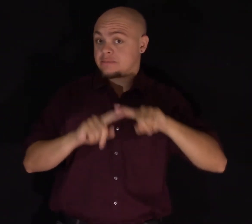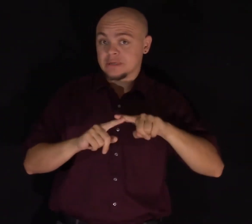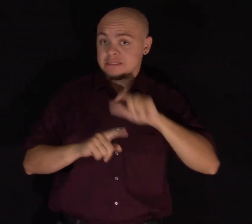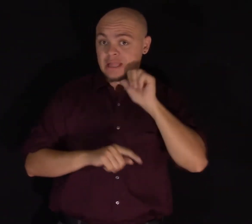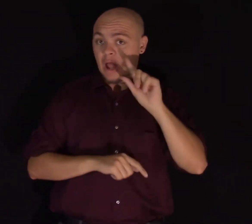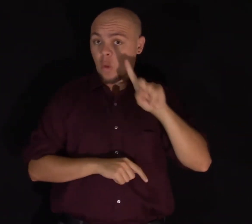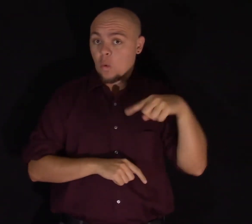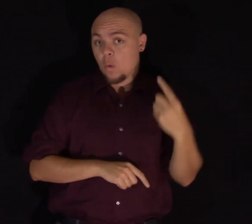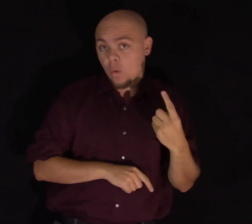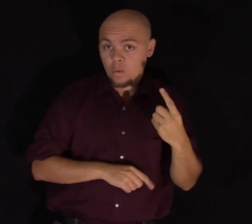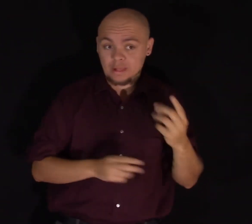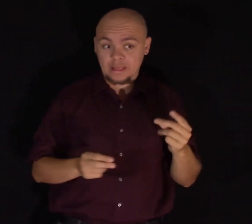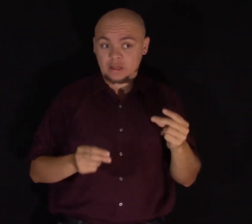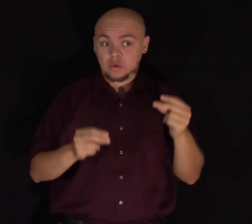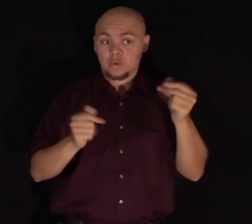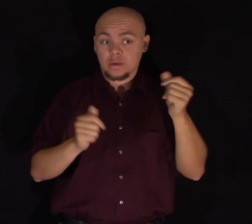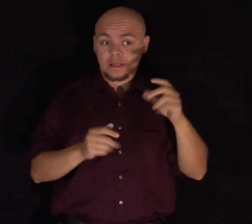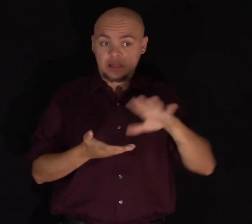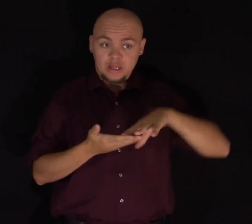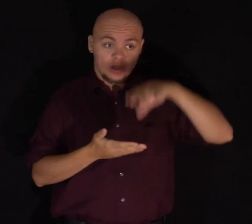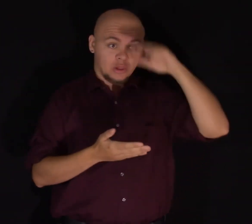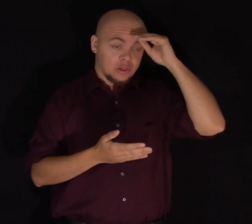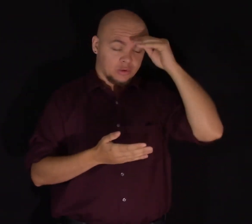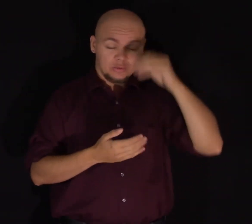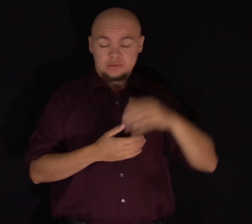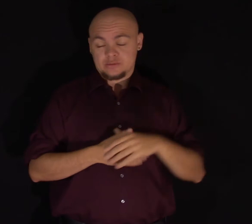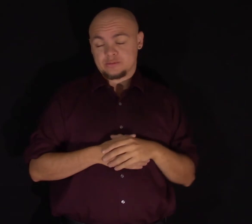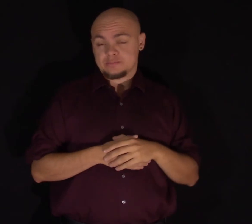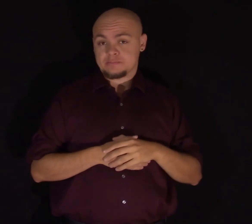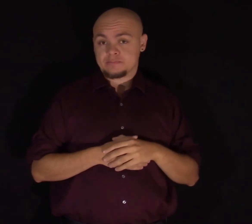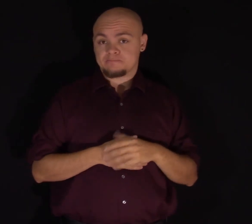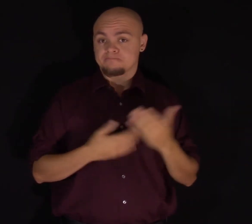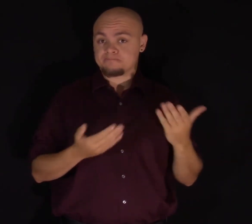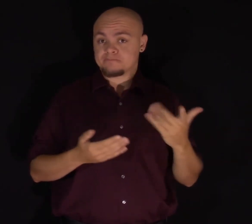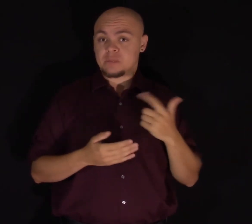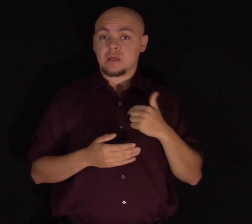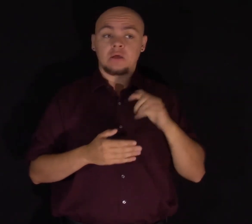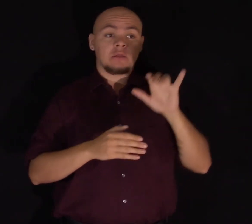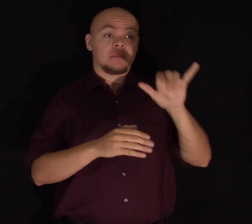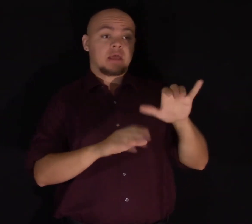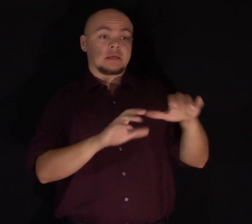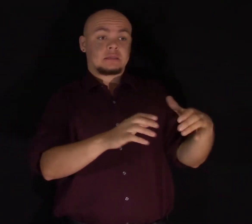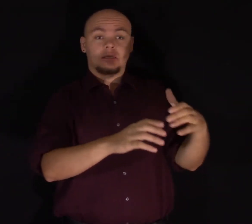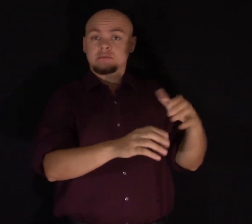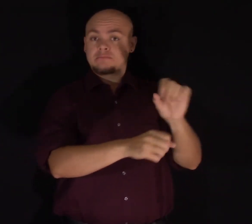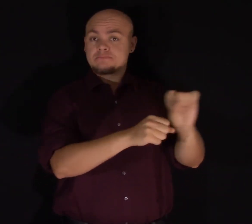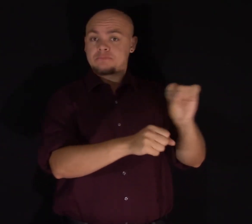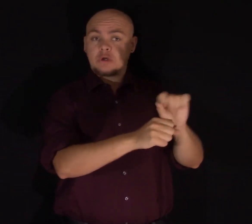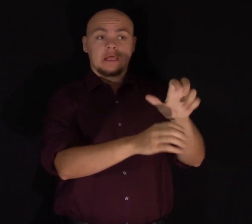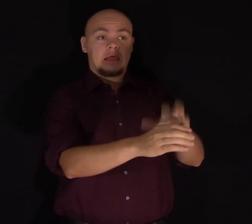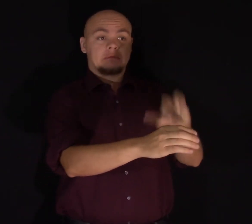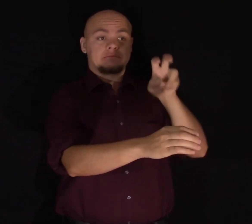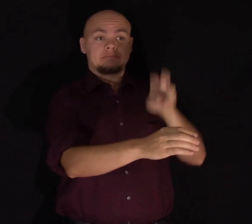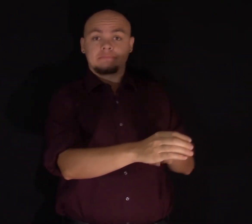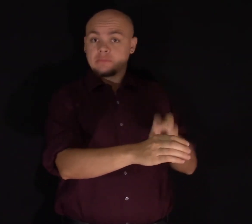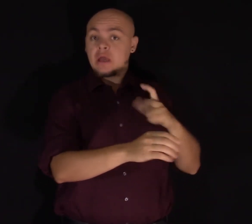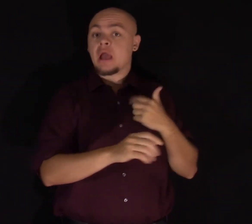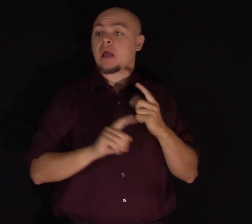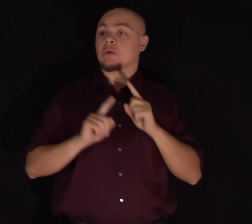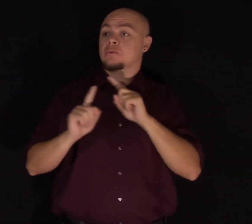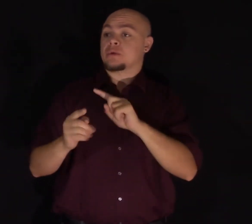ability to learn quickly and easily? So I left the classroom and I went to graduate school to become